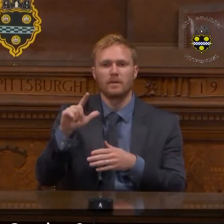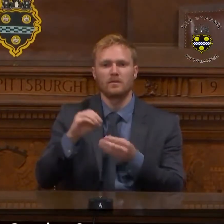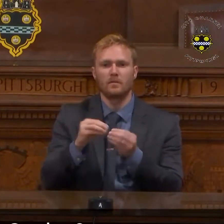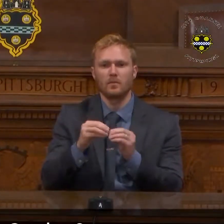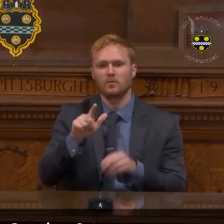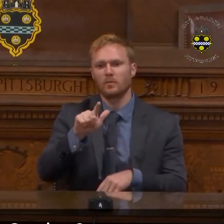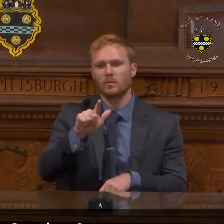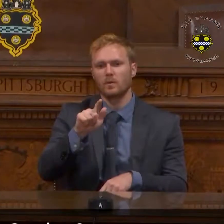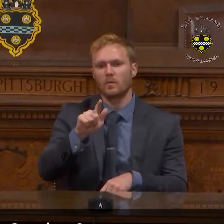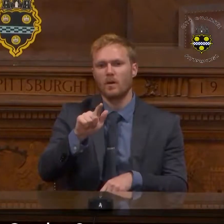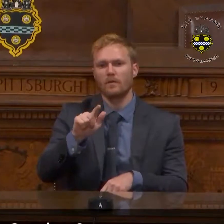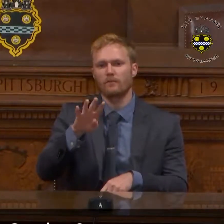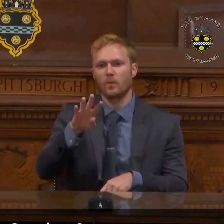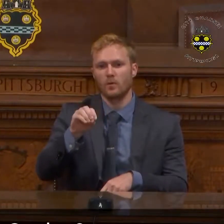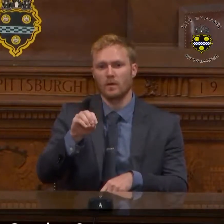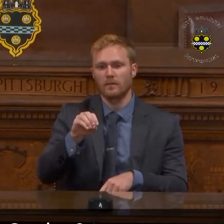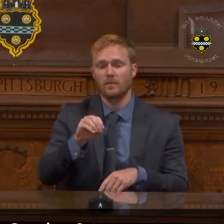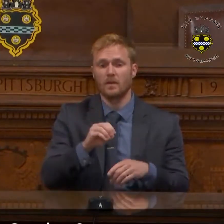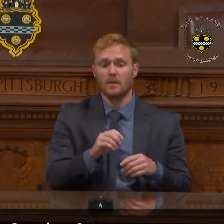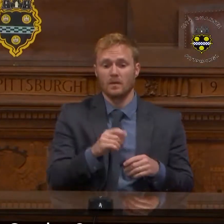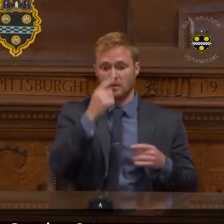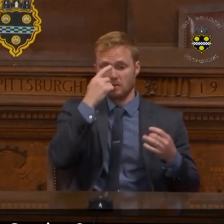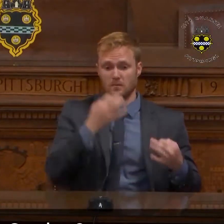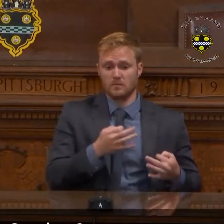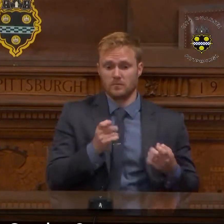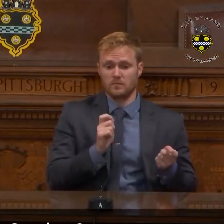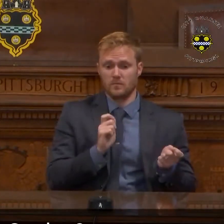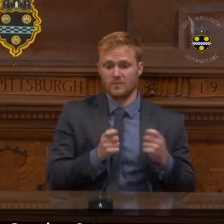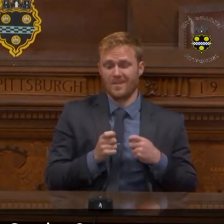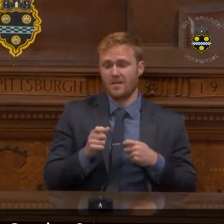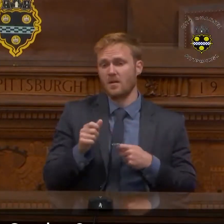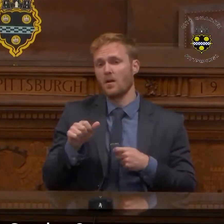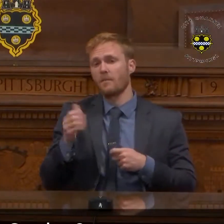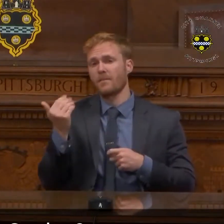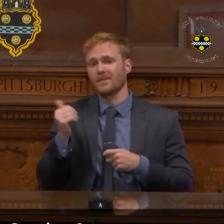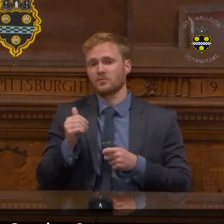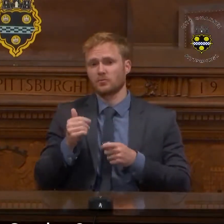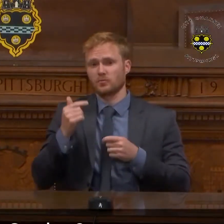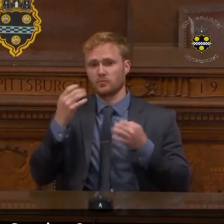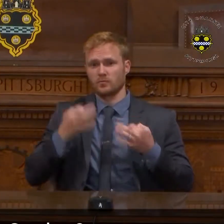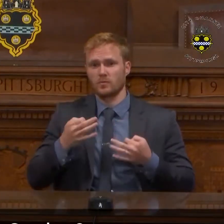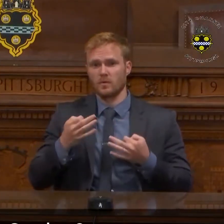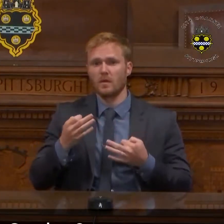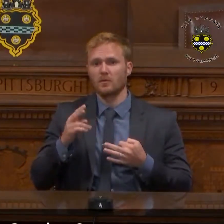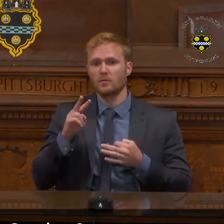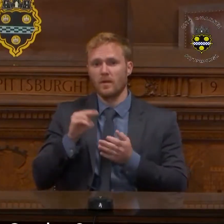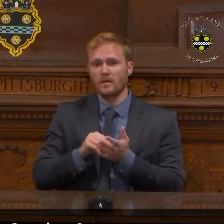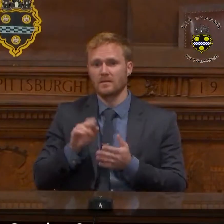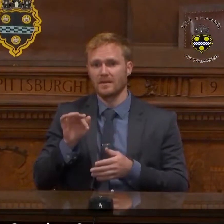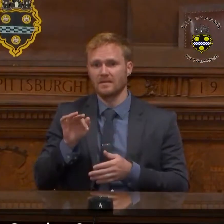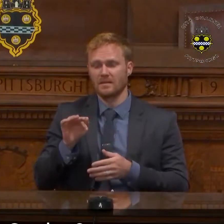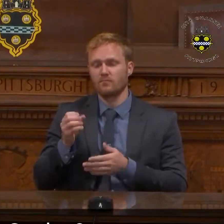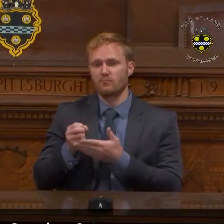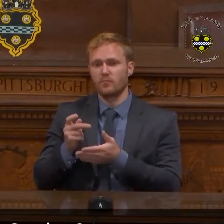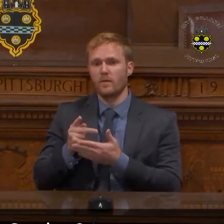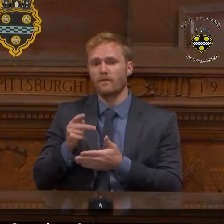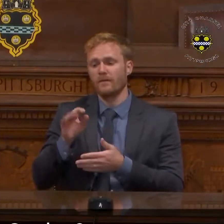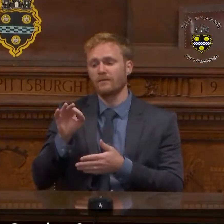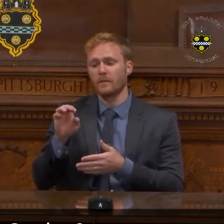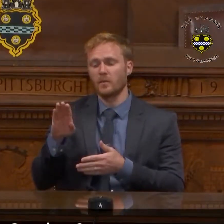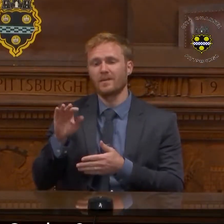Resolution amending Resolution 121 of 2019, approved February 19,